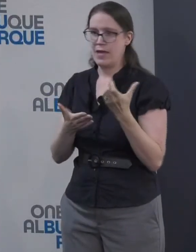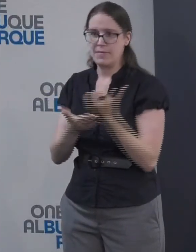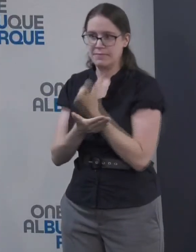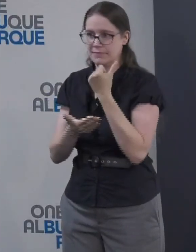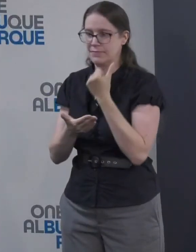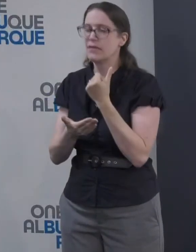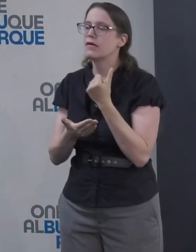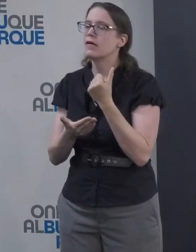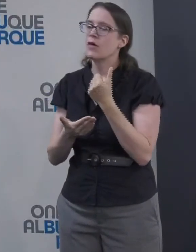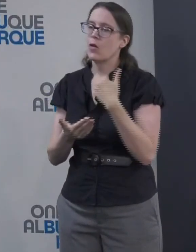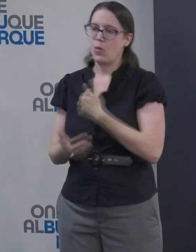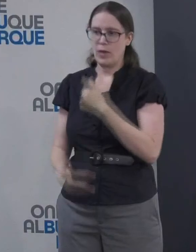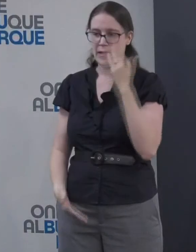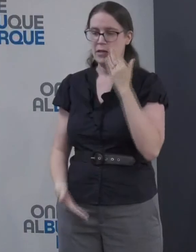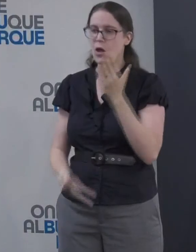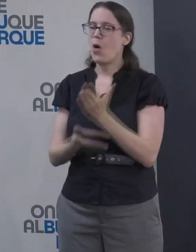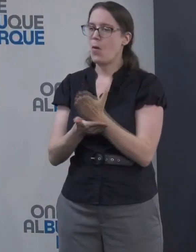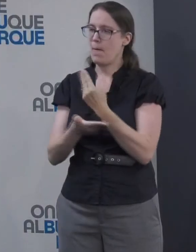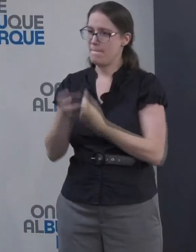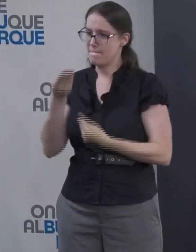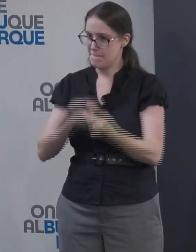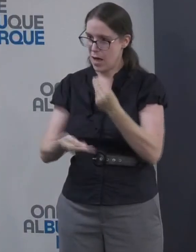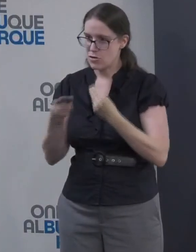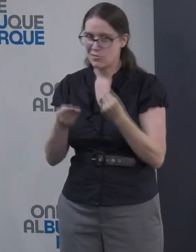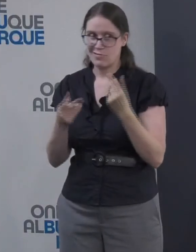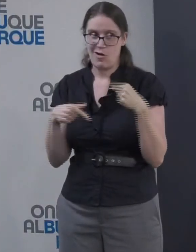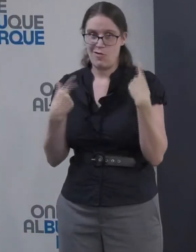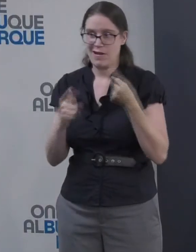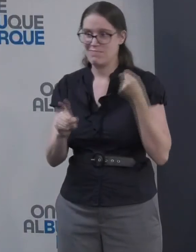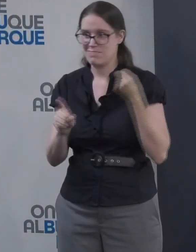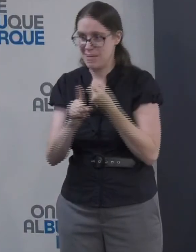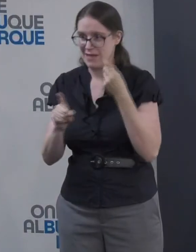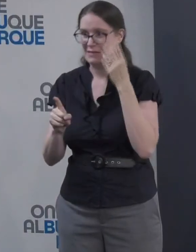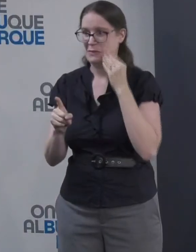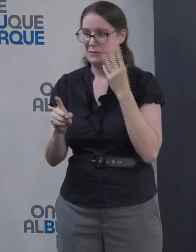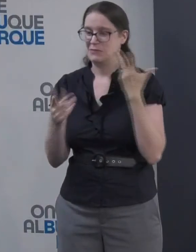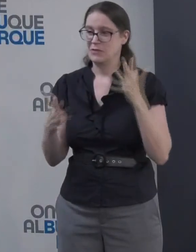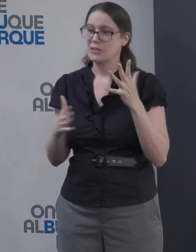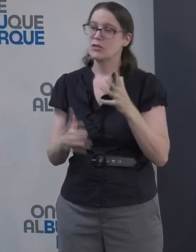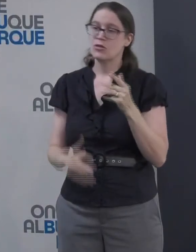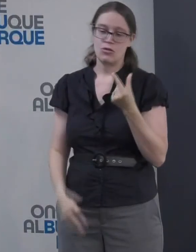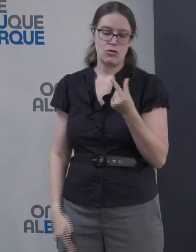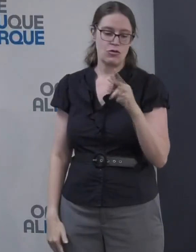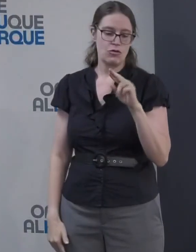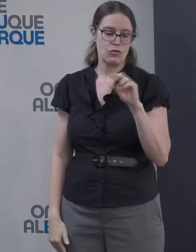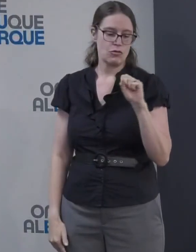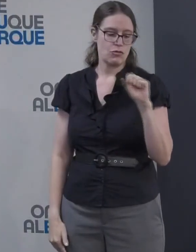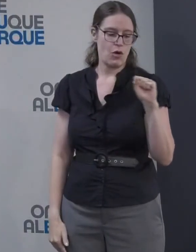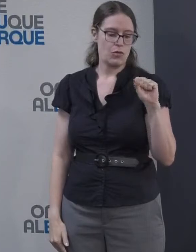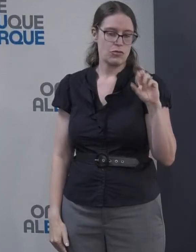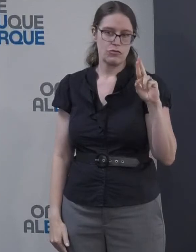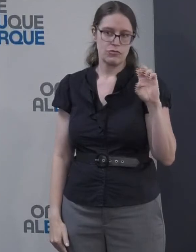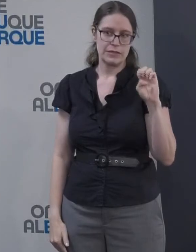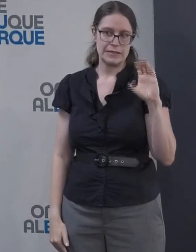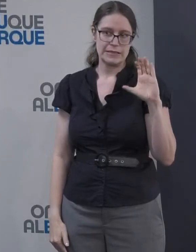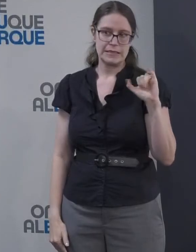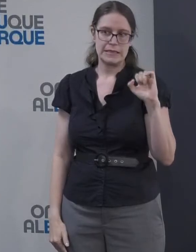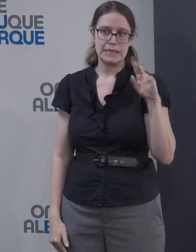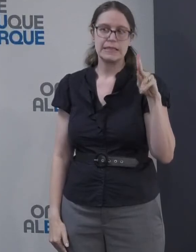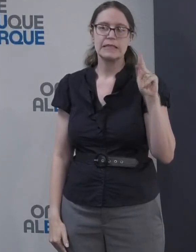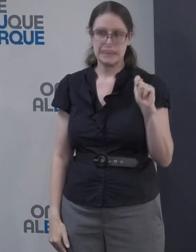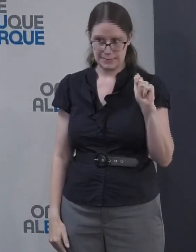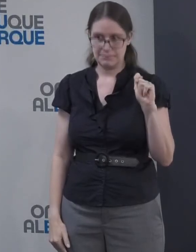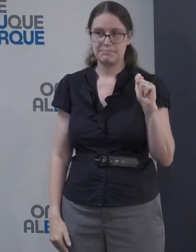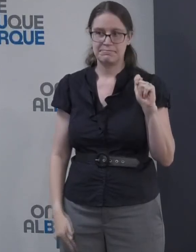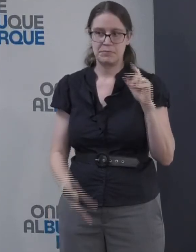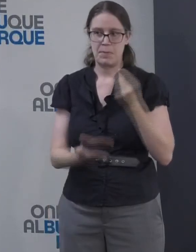be affected, and our gross receipts have been affected, and all of you, your families have been affected. So, you know, we